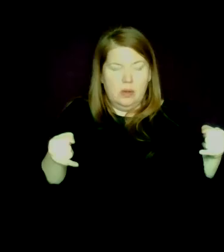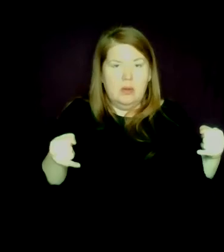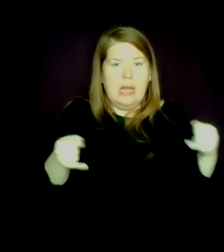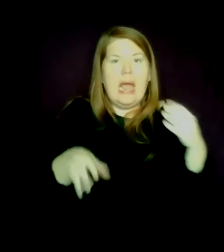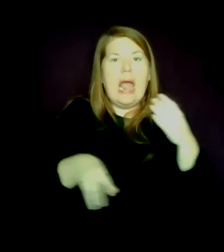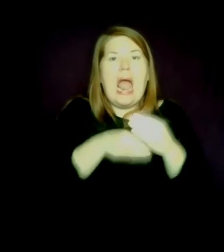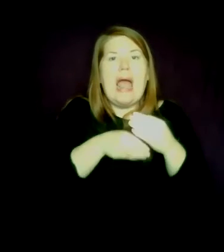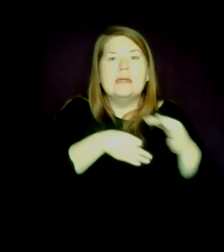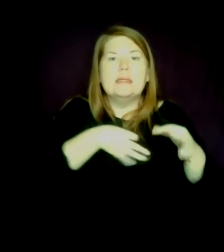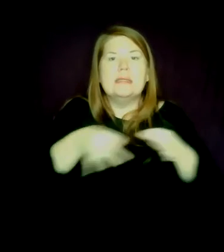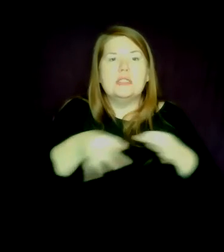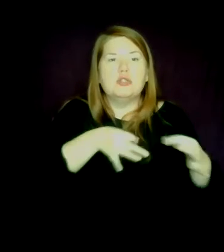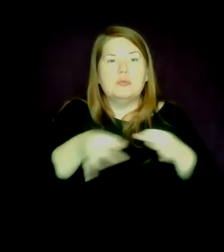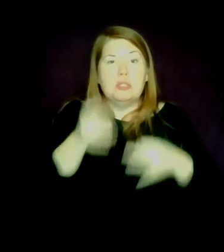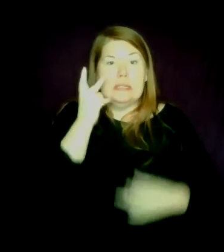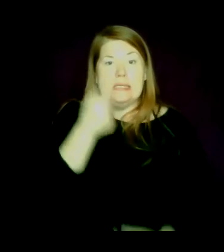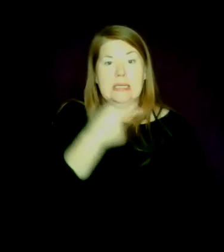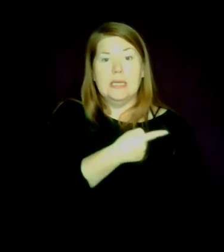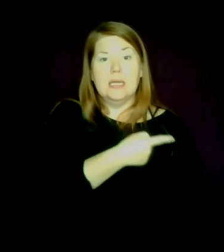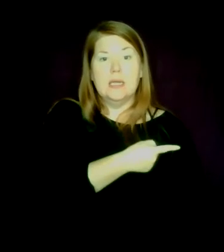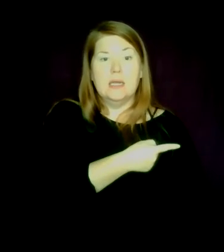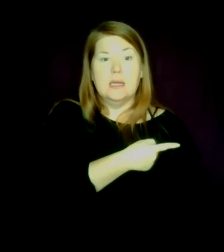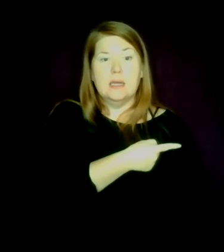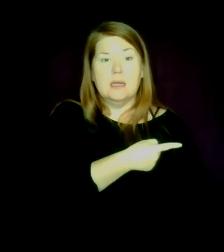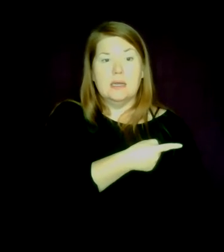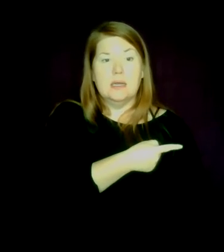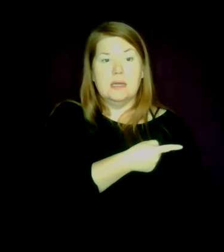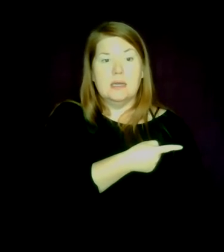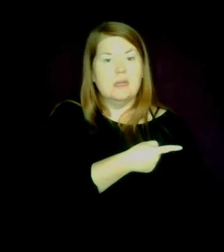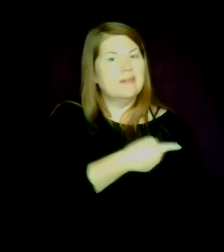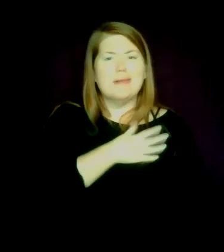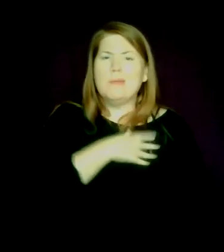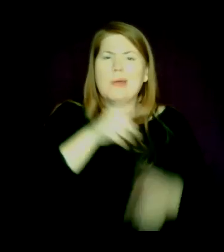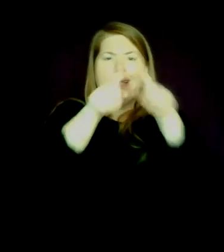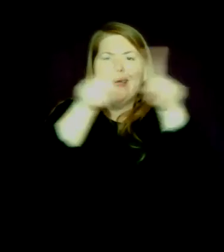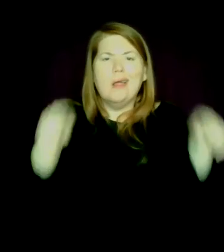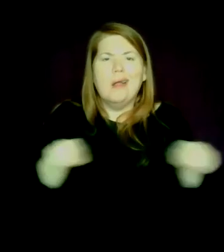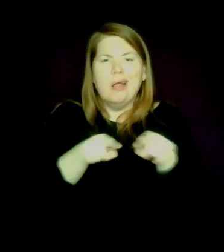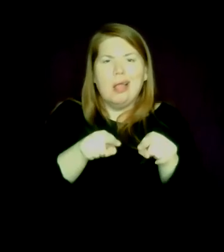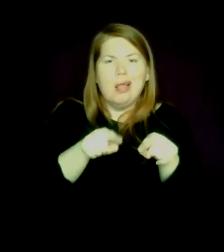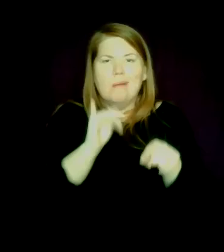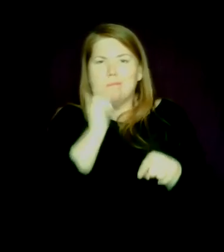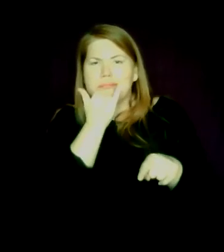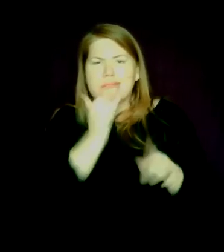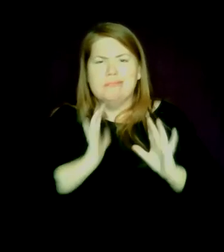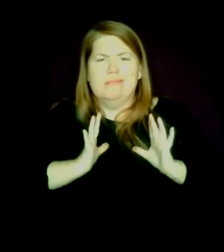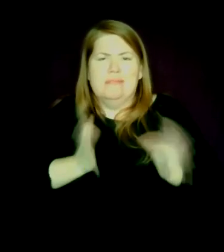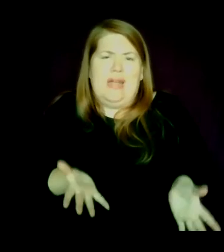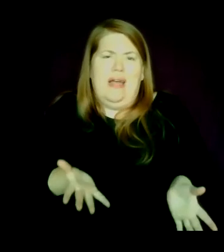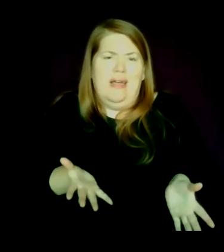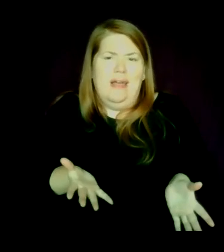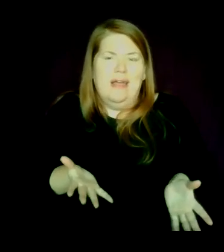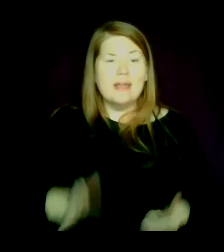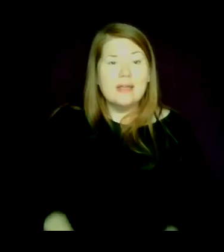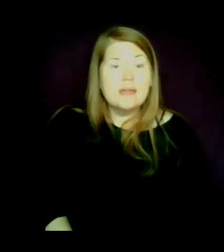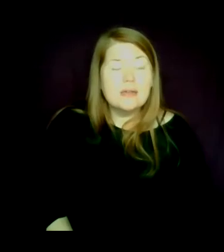So here are my lines at the bottom. So the first thing, you see how Miss Yeager's isn't perfect? Yours doesn't have to be perfect. First thing I need to do is I'm supposed